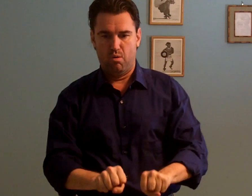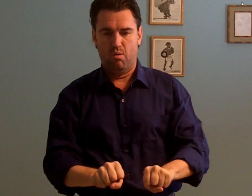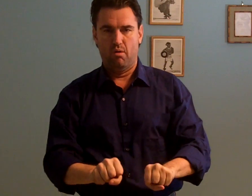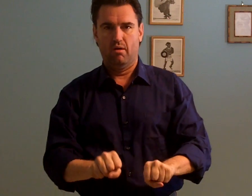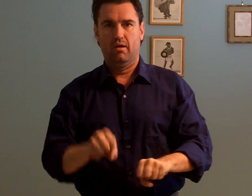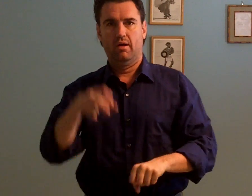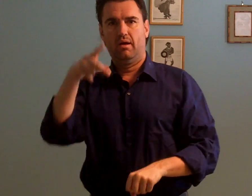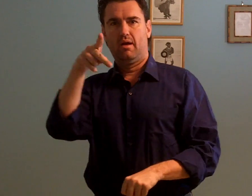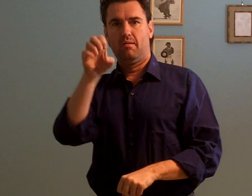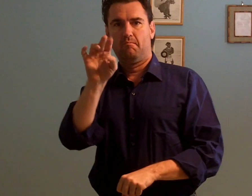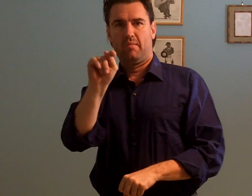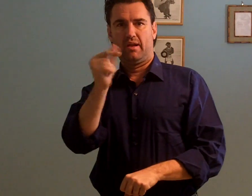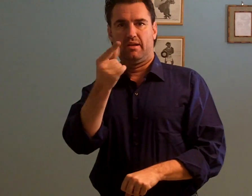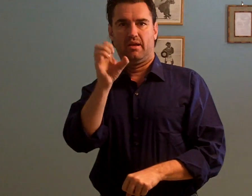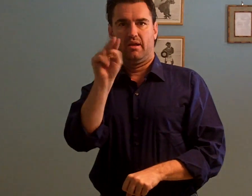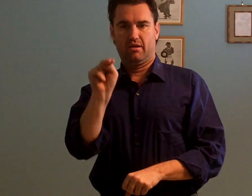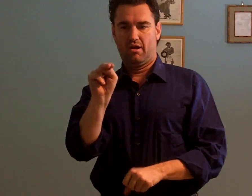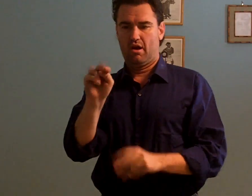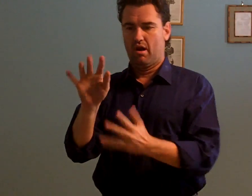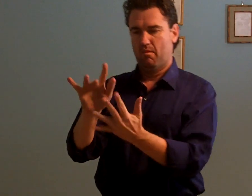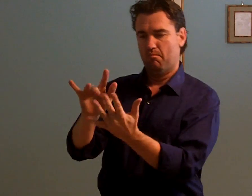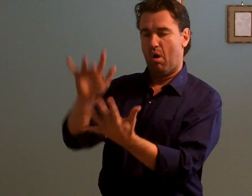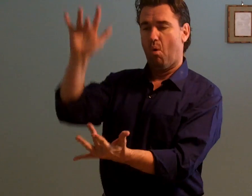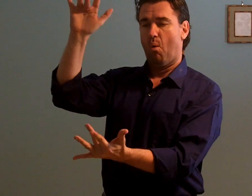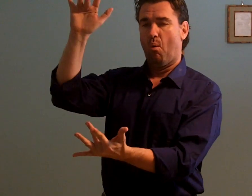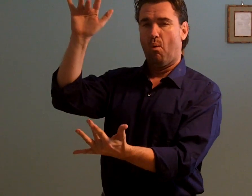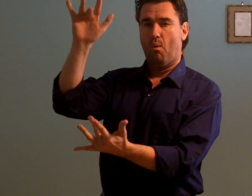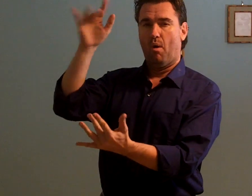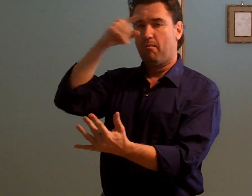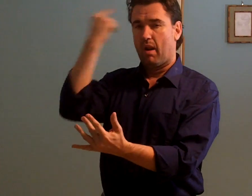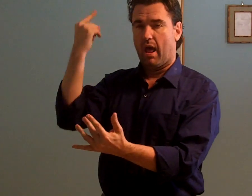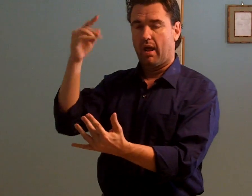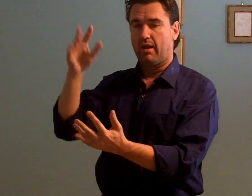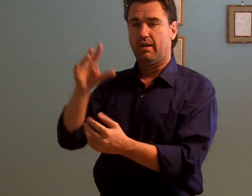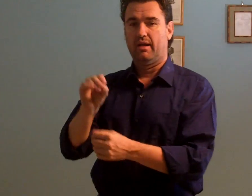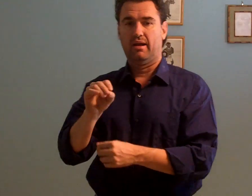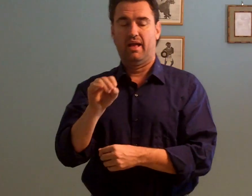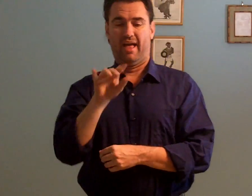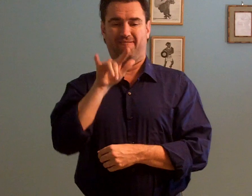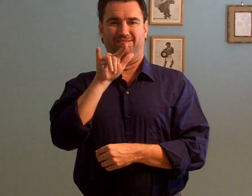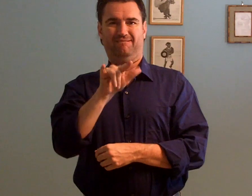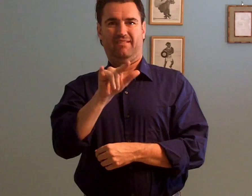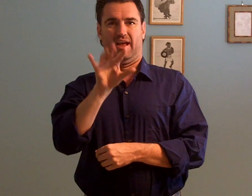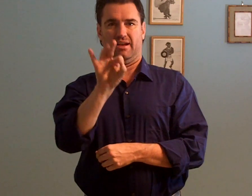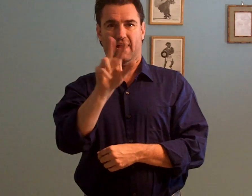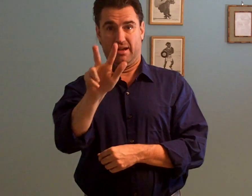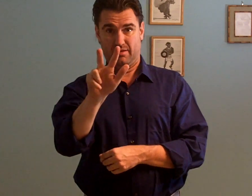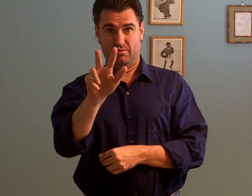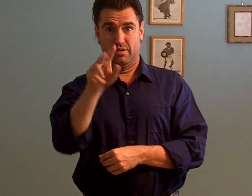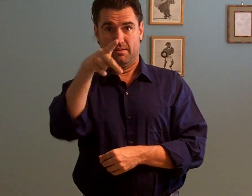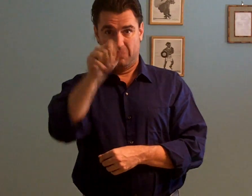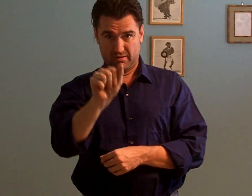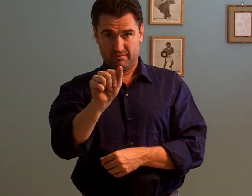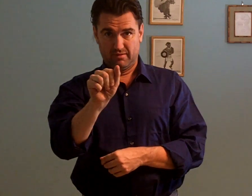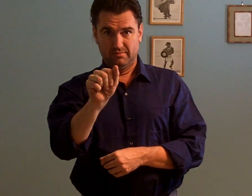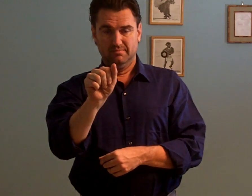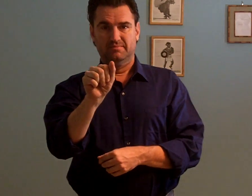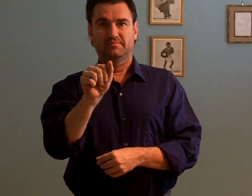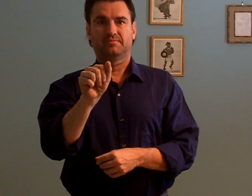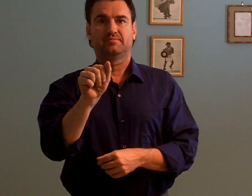from the Pentagon, the wreckage of Flight 93 in Shanksville, Pennsylvania, where the actions of heroic citizens